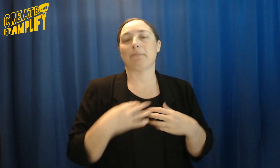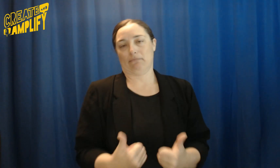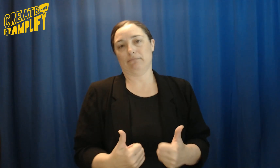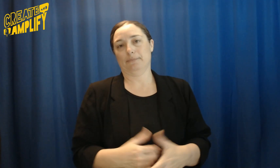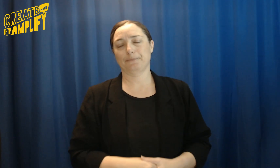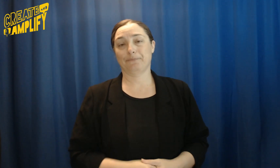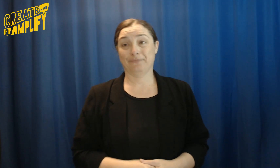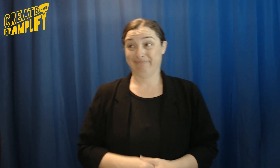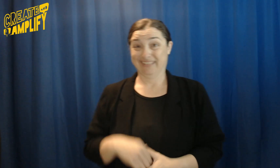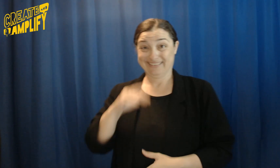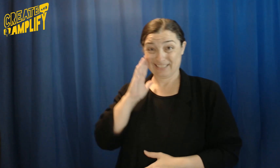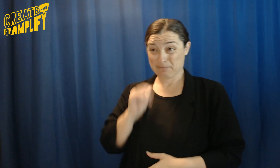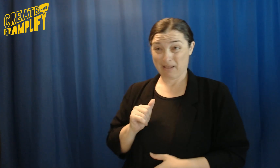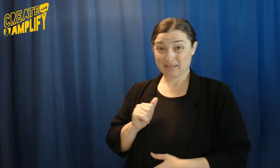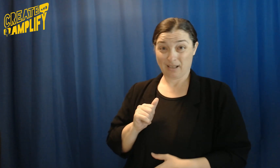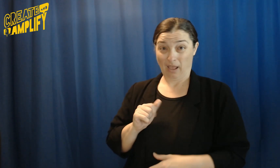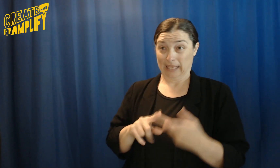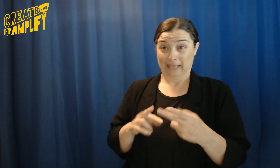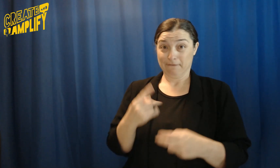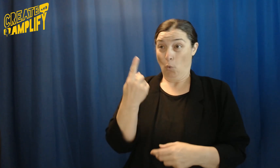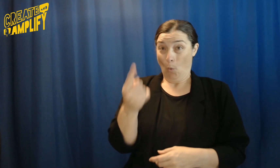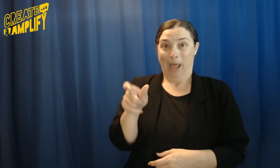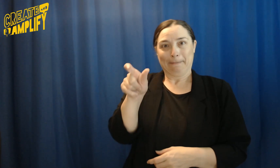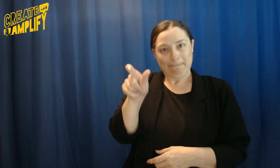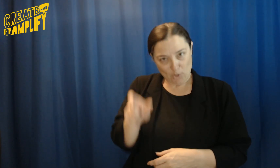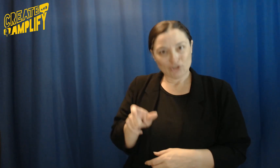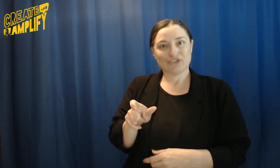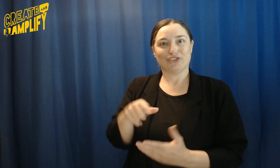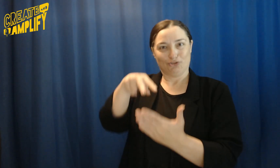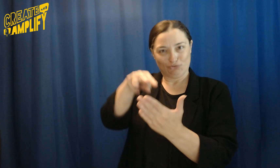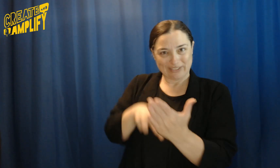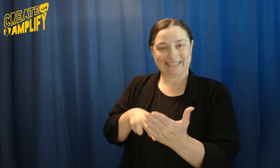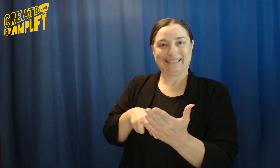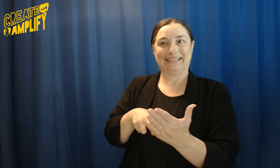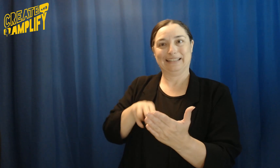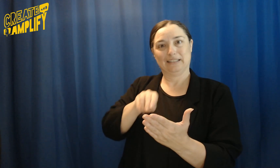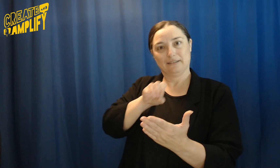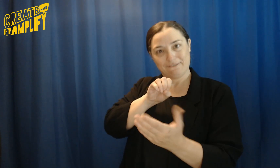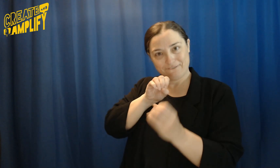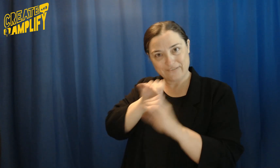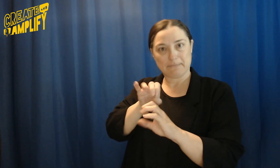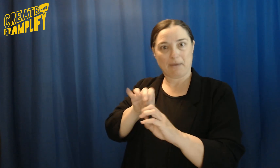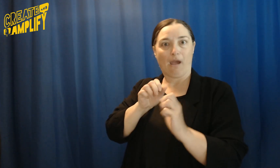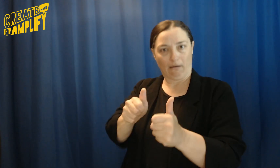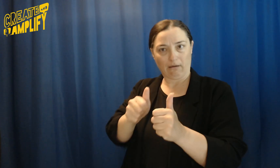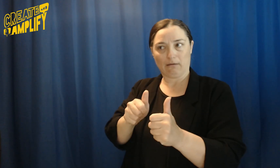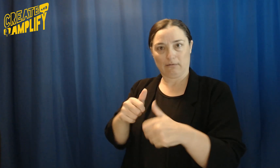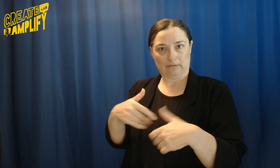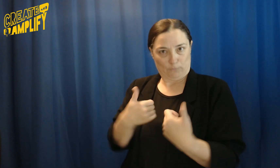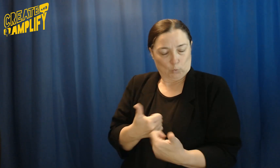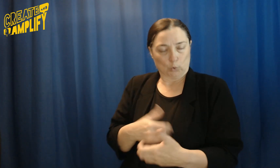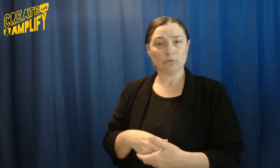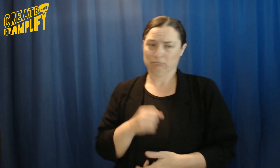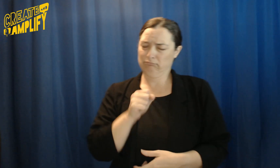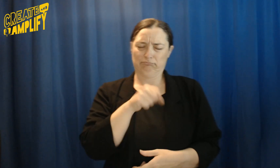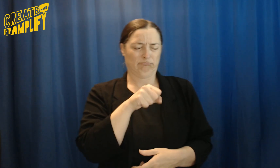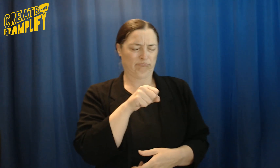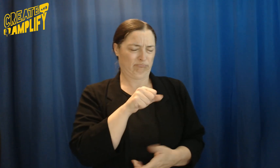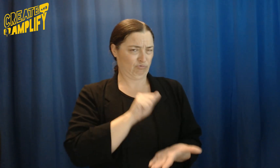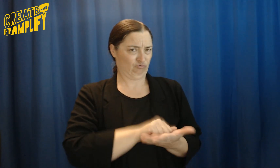get one message like that, you must feel amazing. Yeah, it's deeply, deeply satisfying. Yeah. Yeah. I've